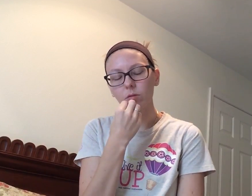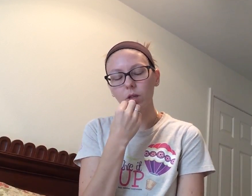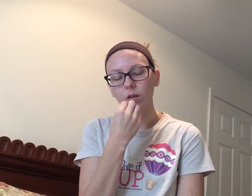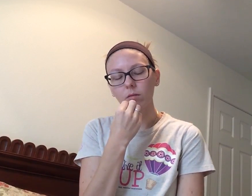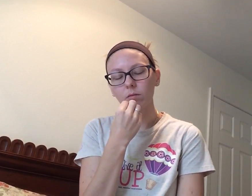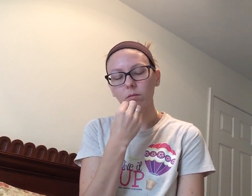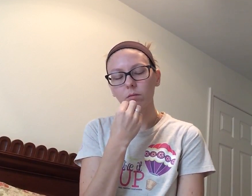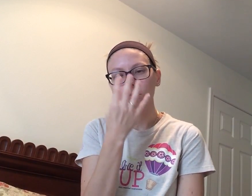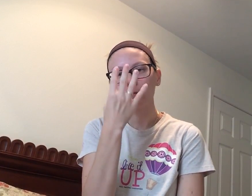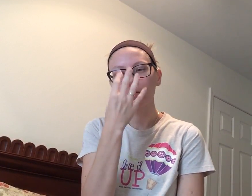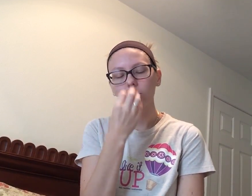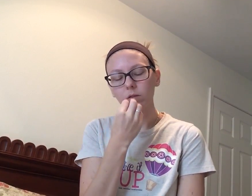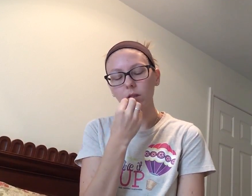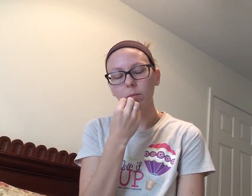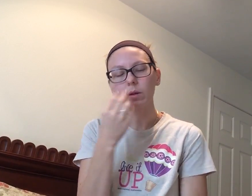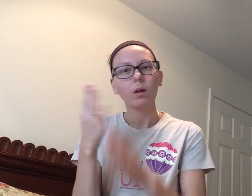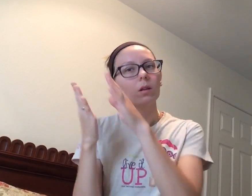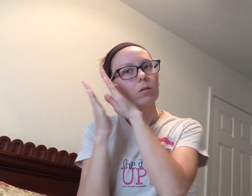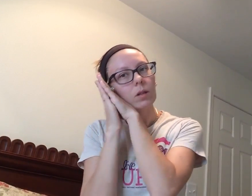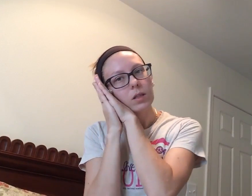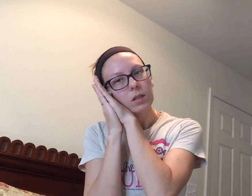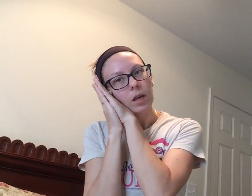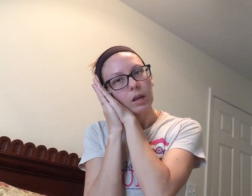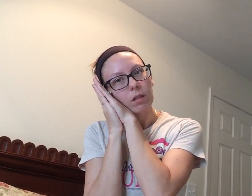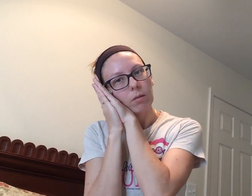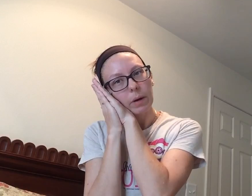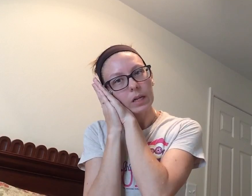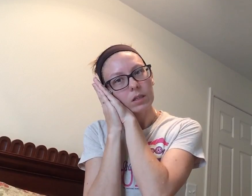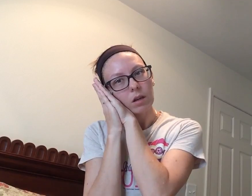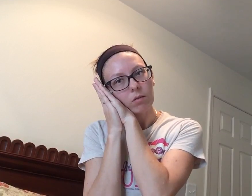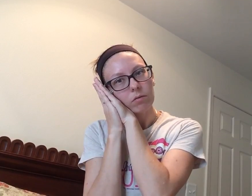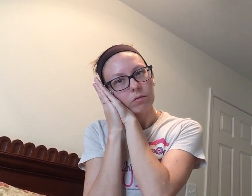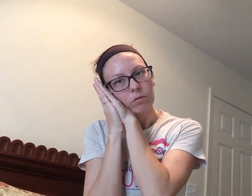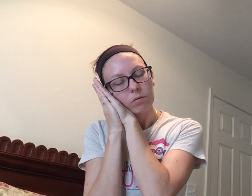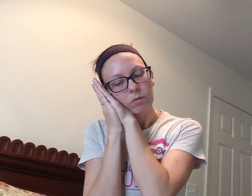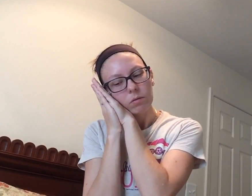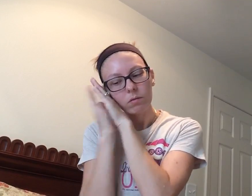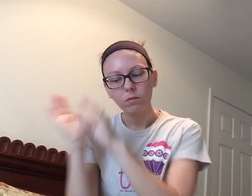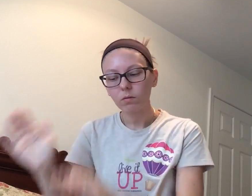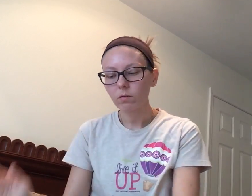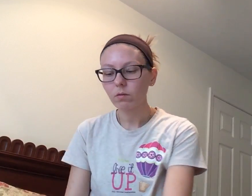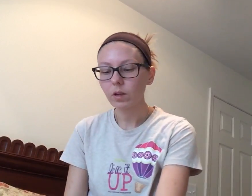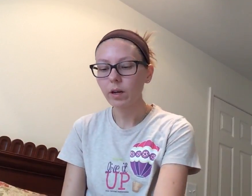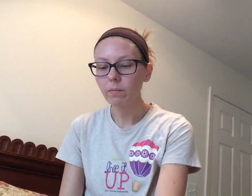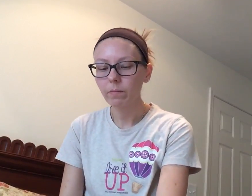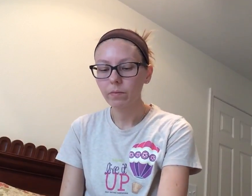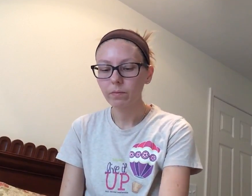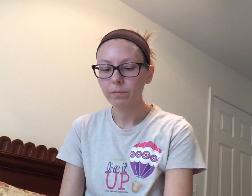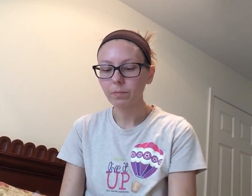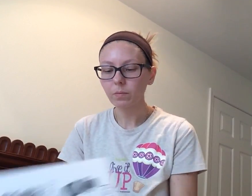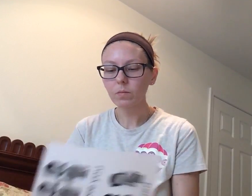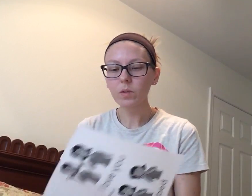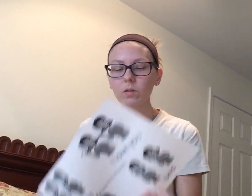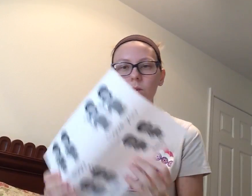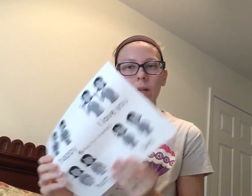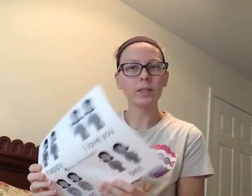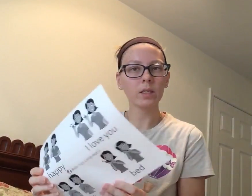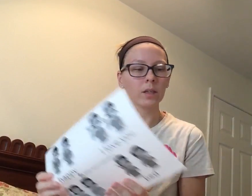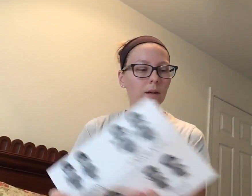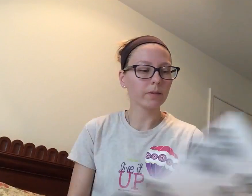closing. Sleep. So this is like the bed itself. Okay. So that's the end of that